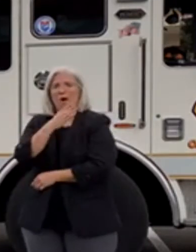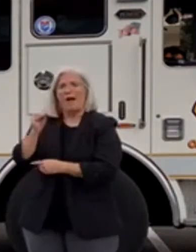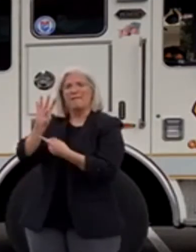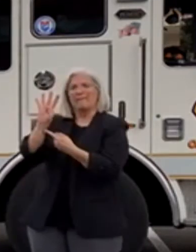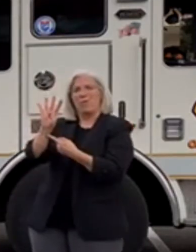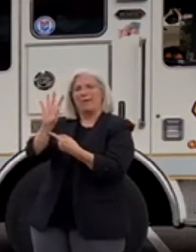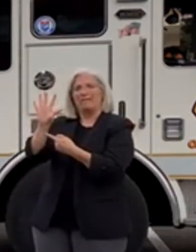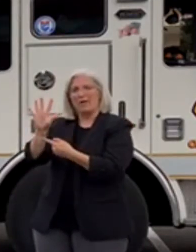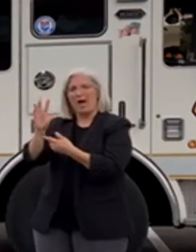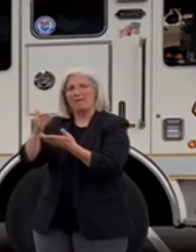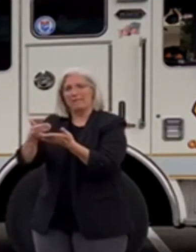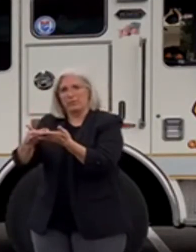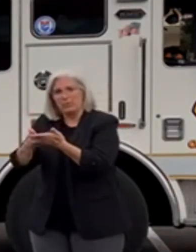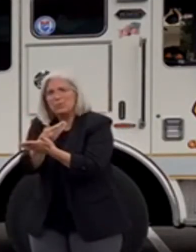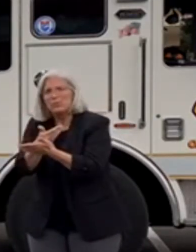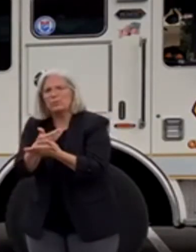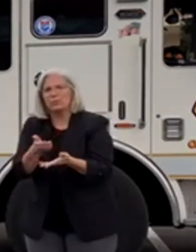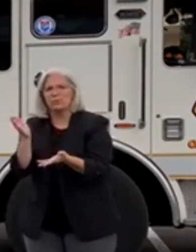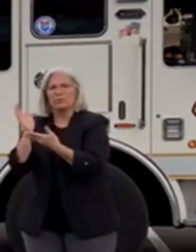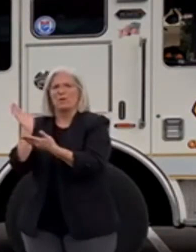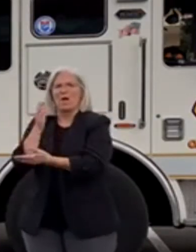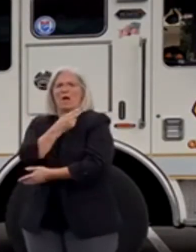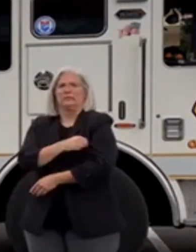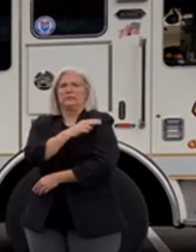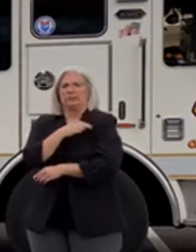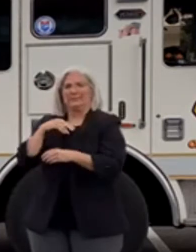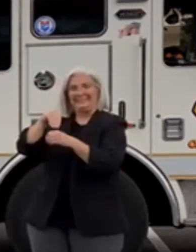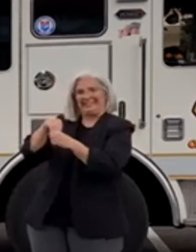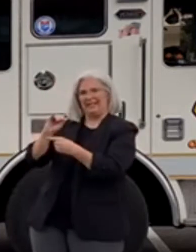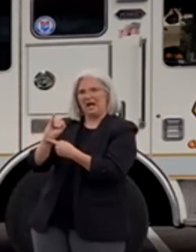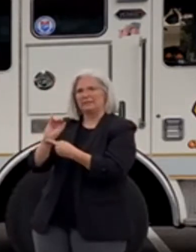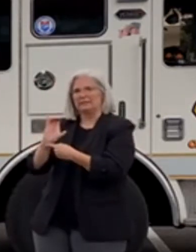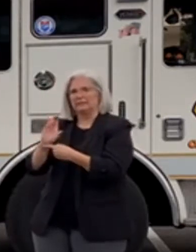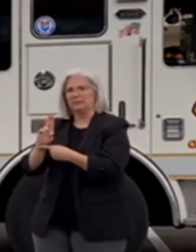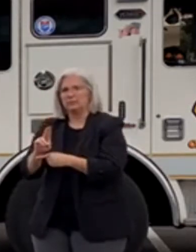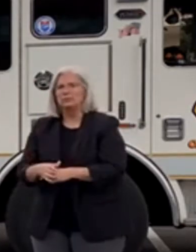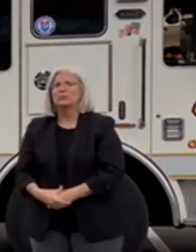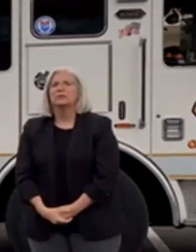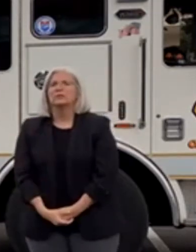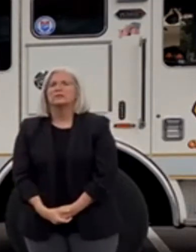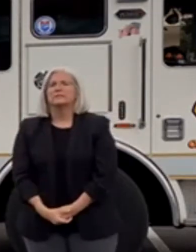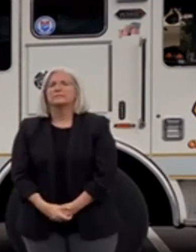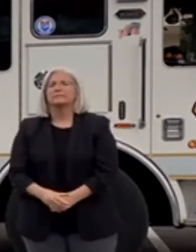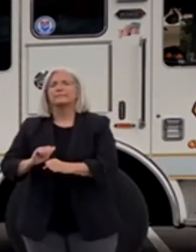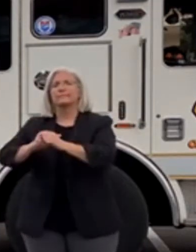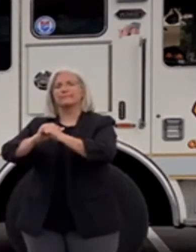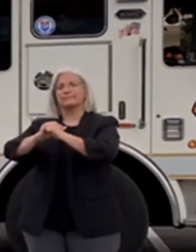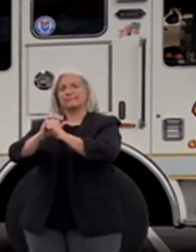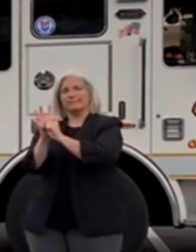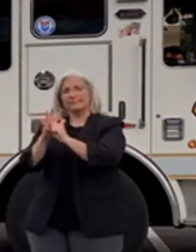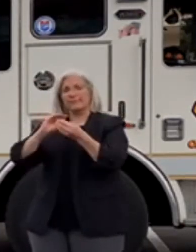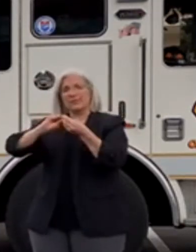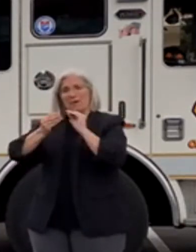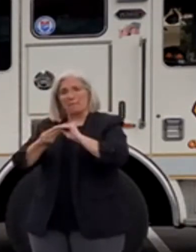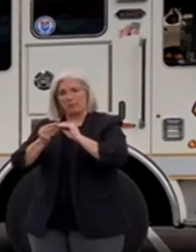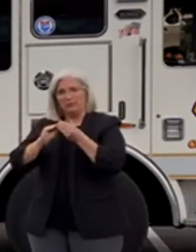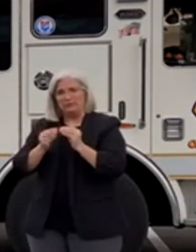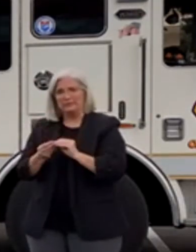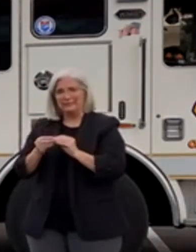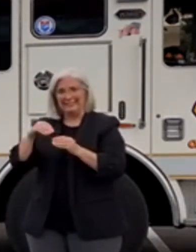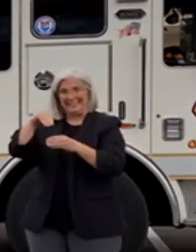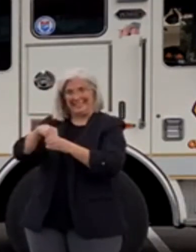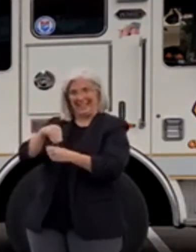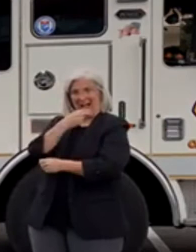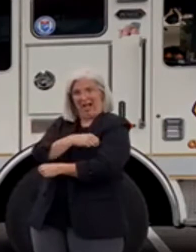setting another record. Our COVID cases and hospitalizations are surging here in Santa